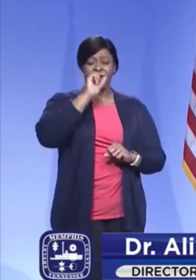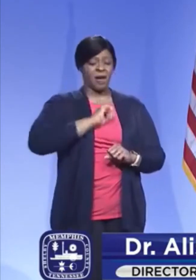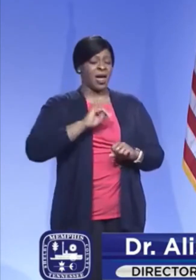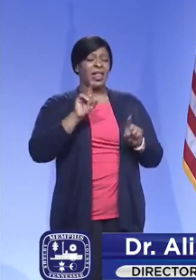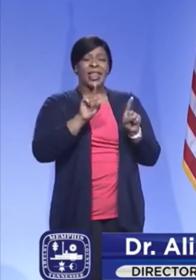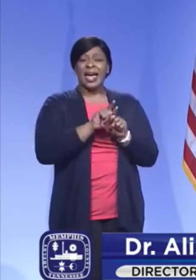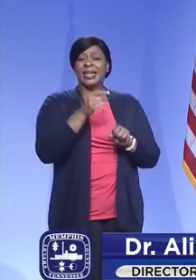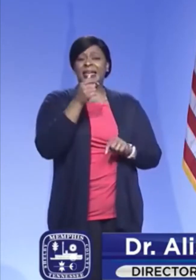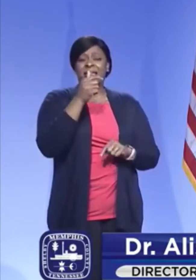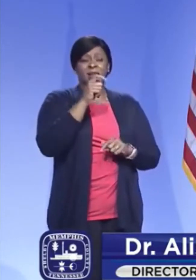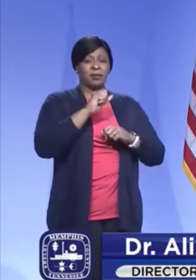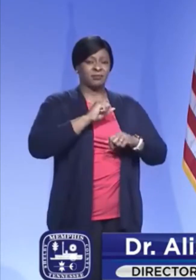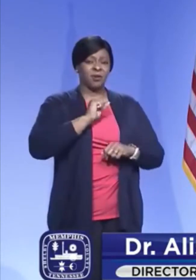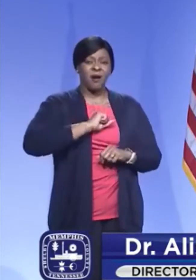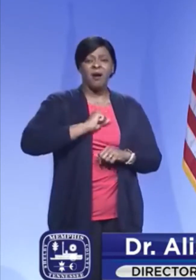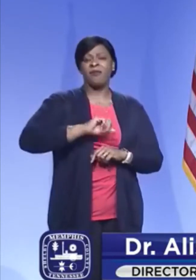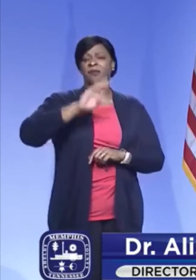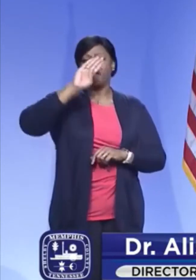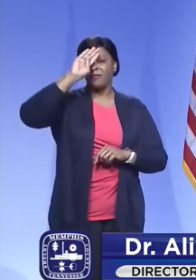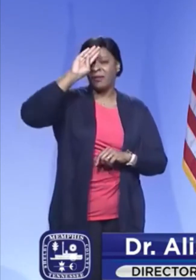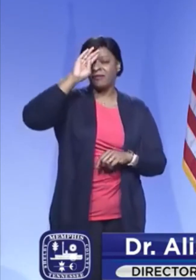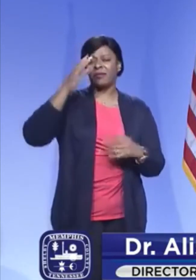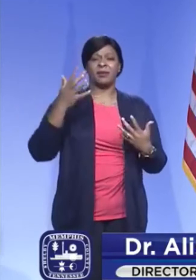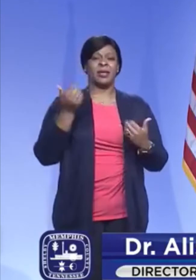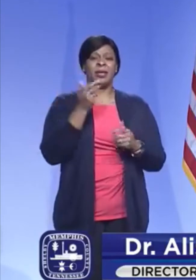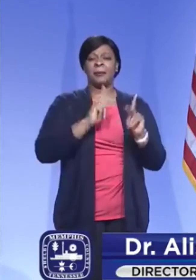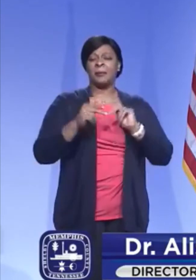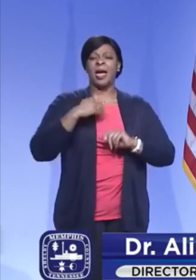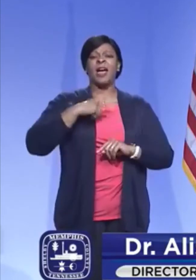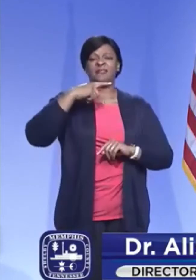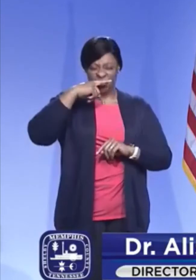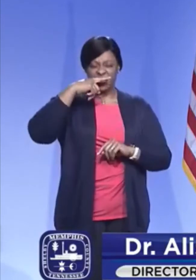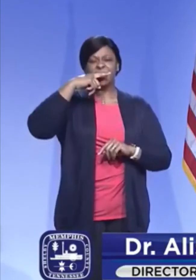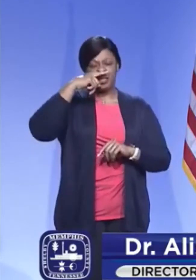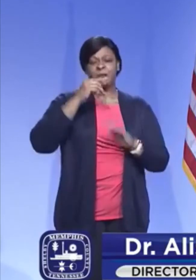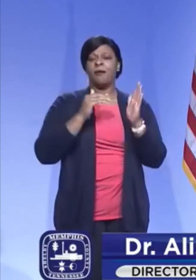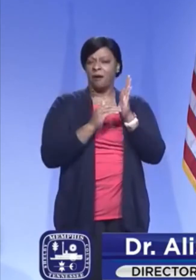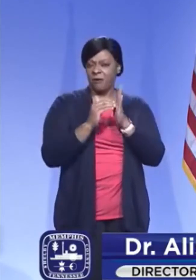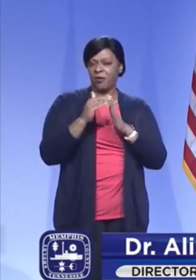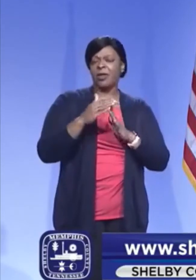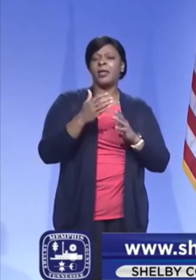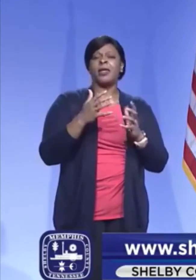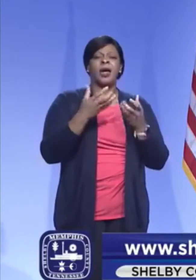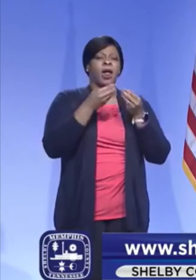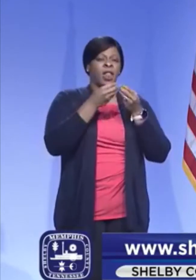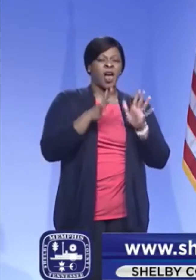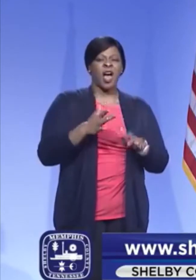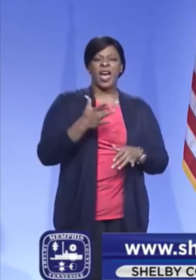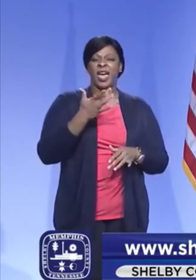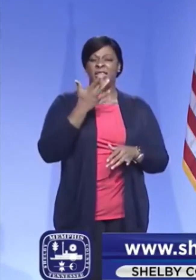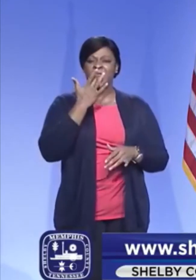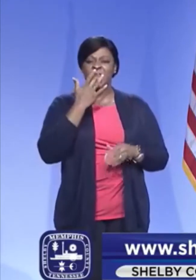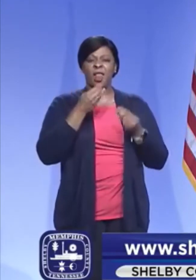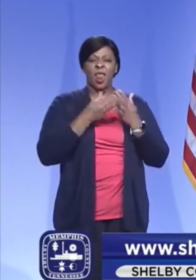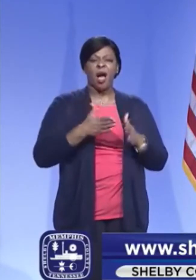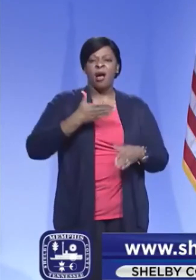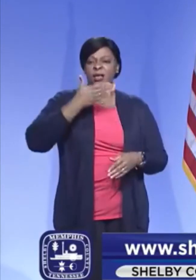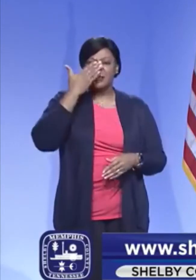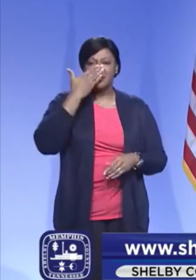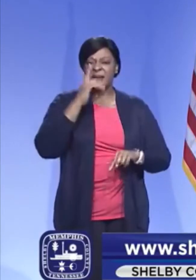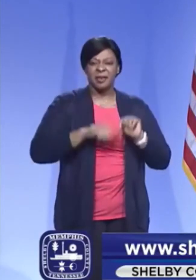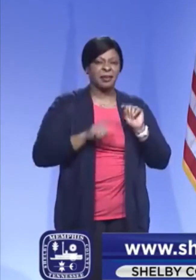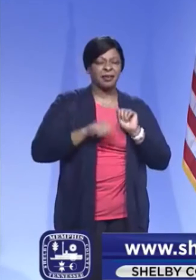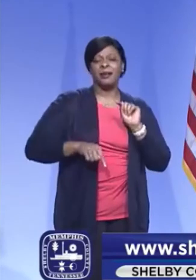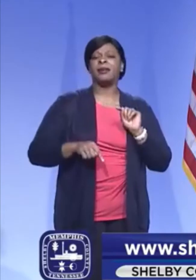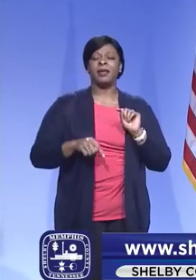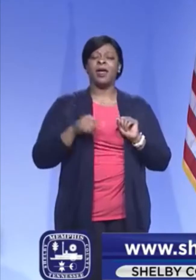that's cough, fever, some people have sneezing, obviously the loss of taste and smell. Those are reasons